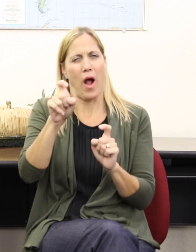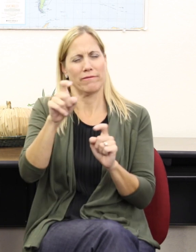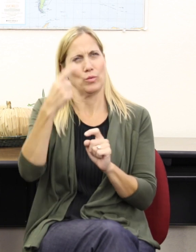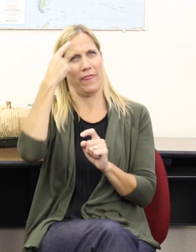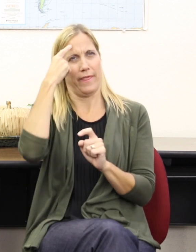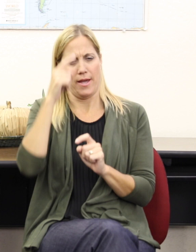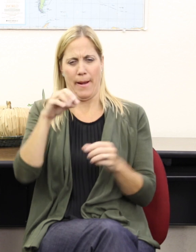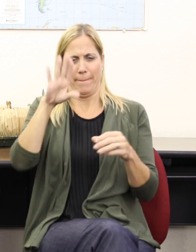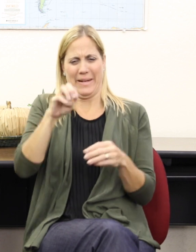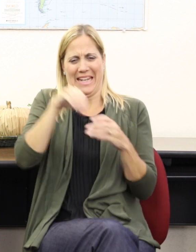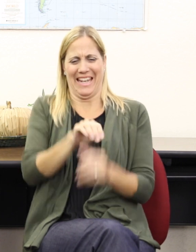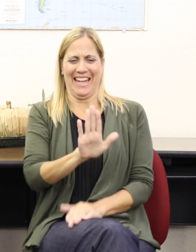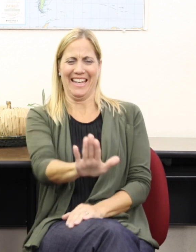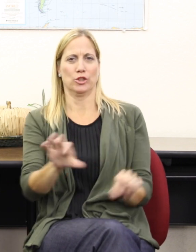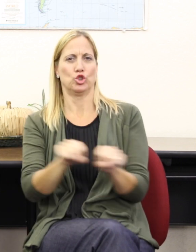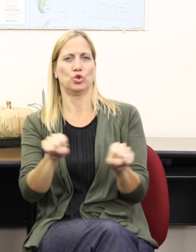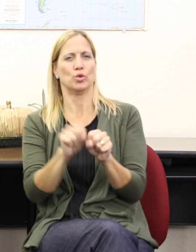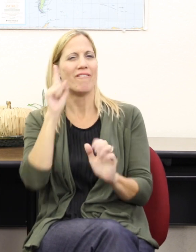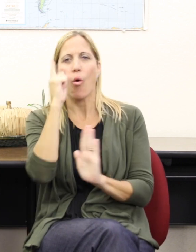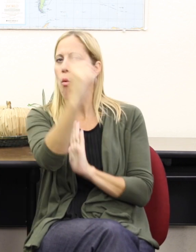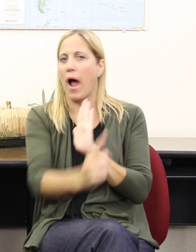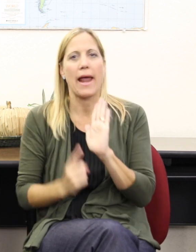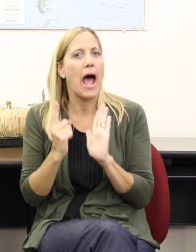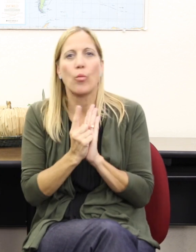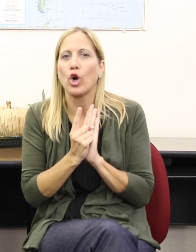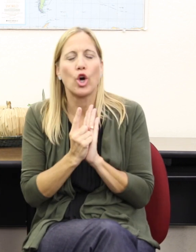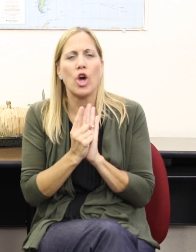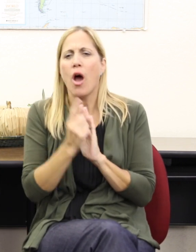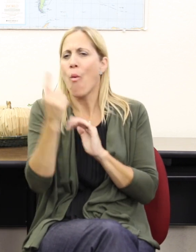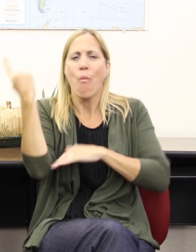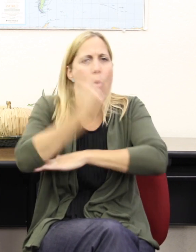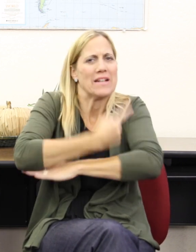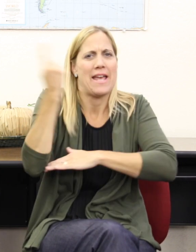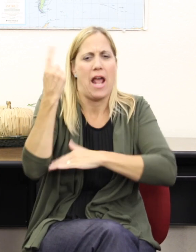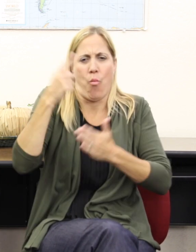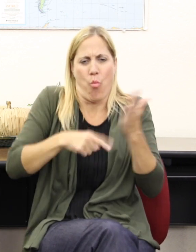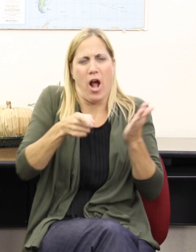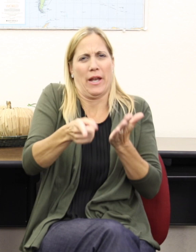be him just for an hour or at least a day. Try to understand.